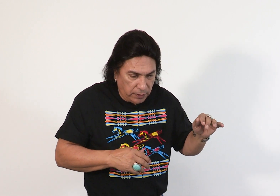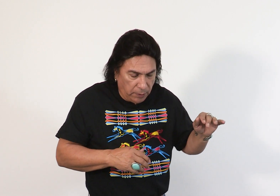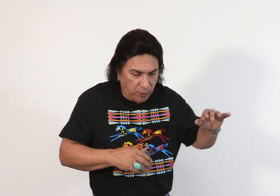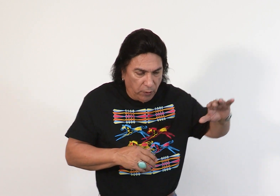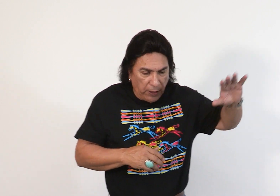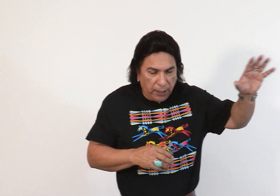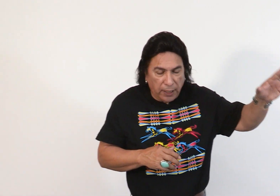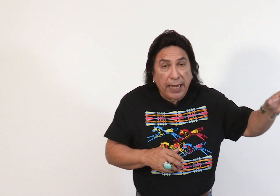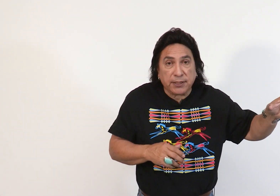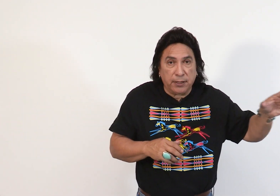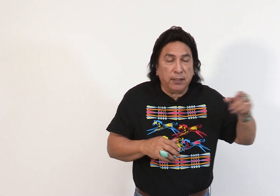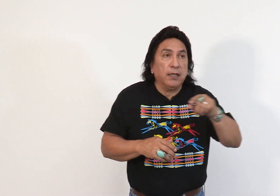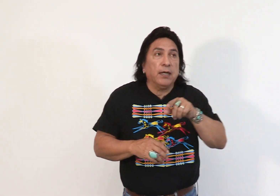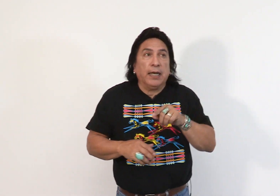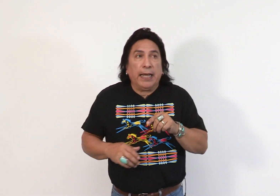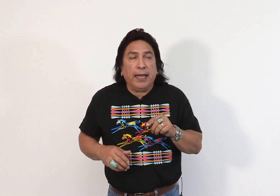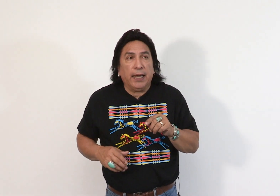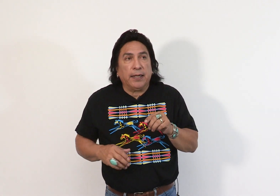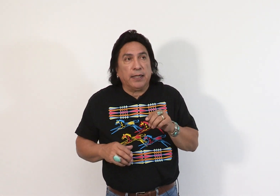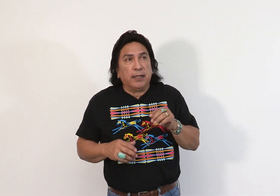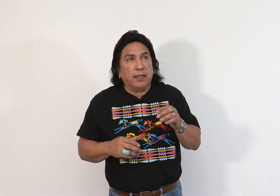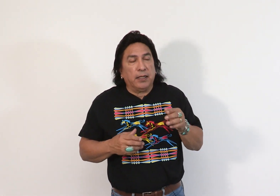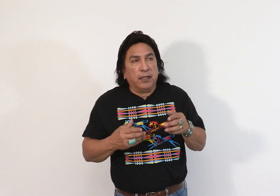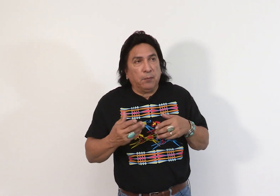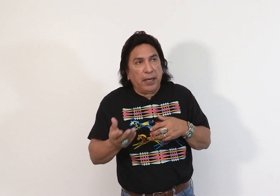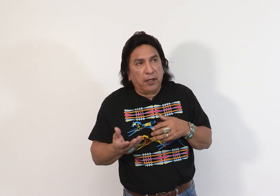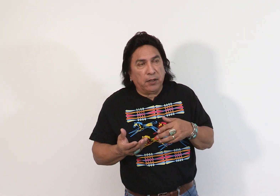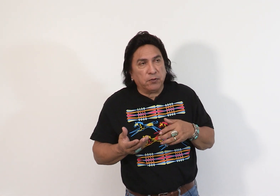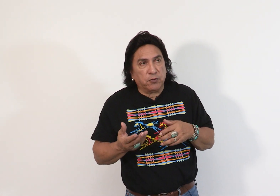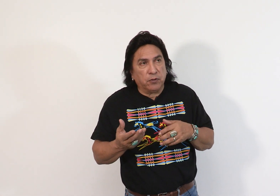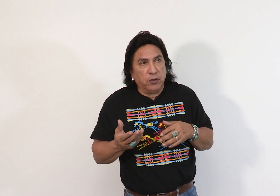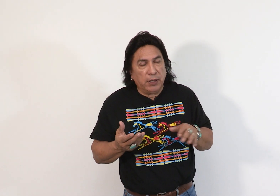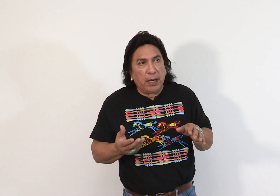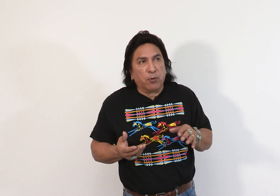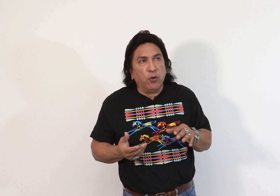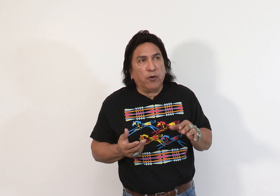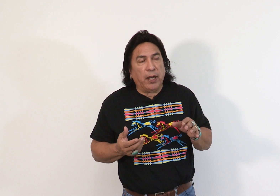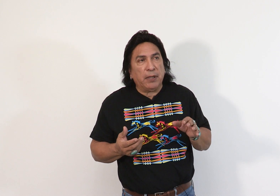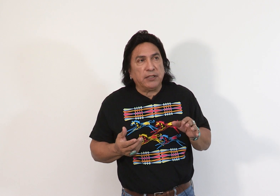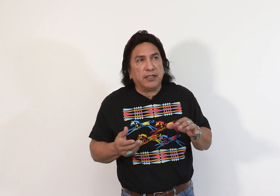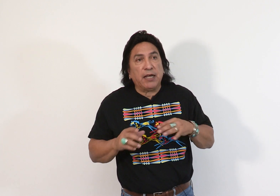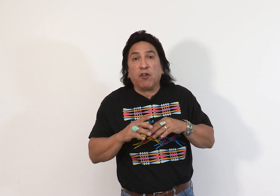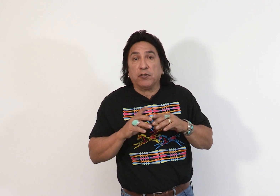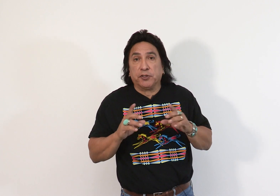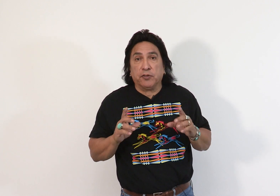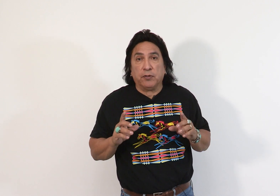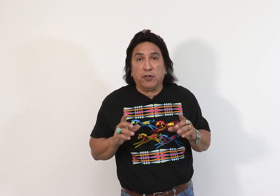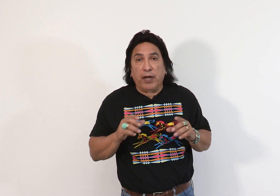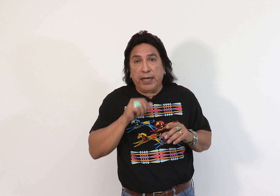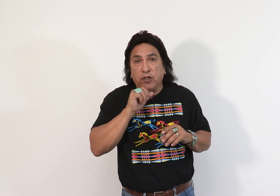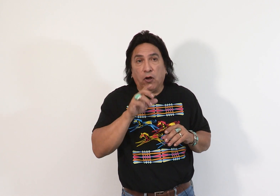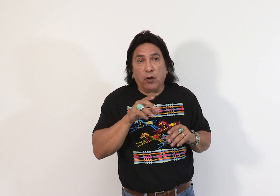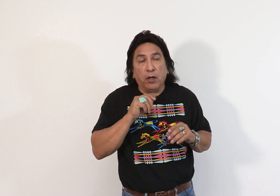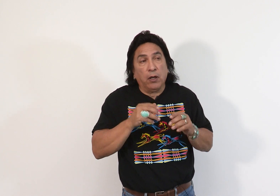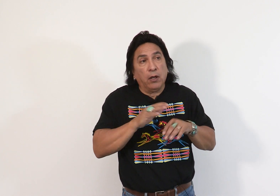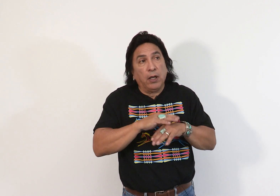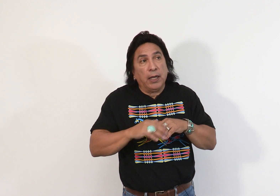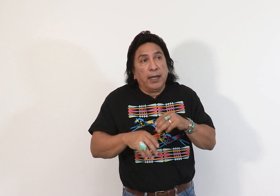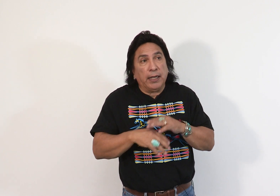up there around Alaska, and the man that was doing that program, he said they lost their hand talk. He